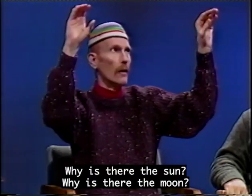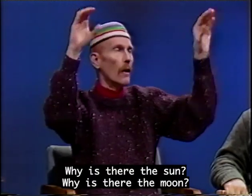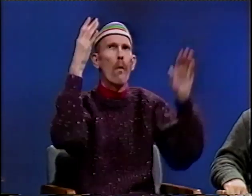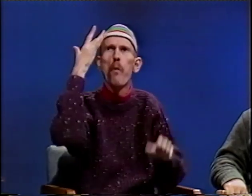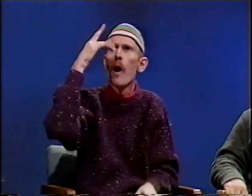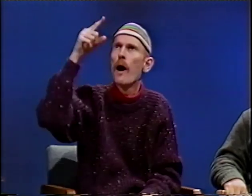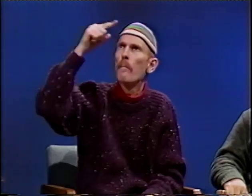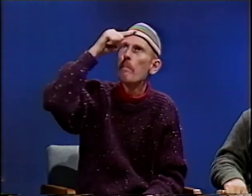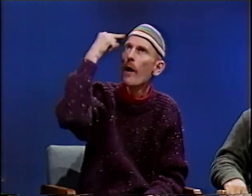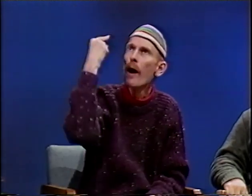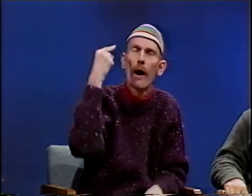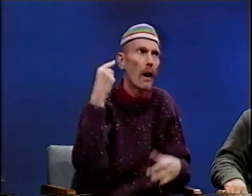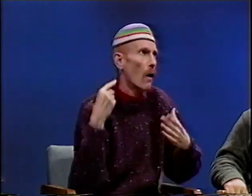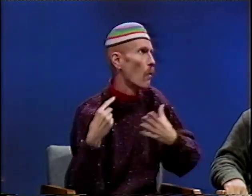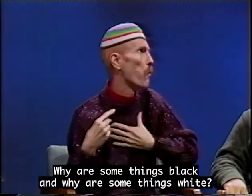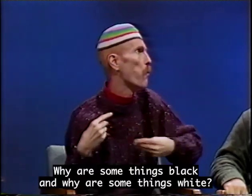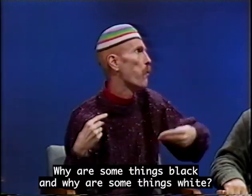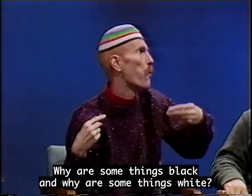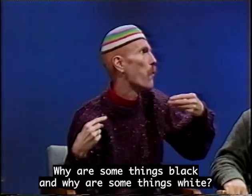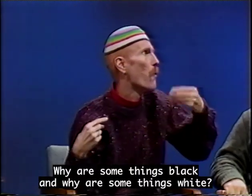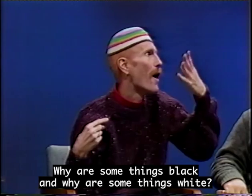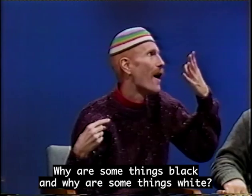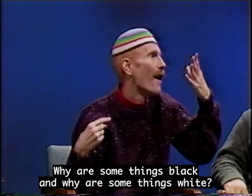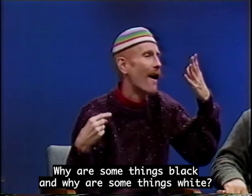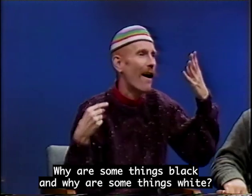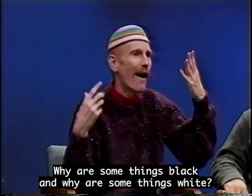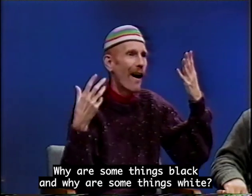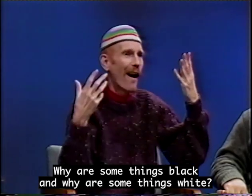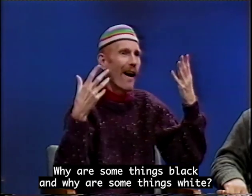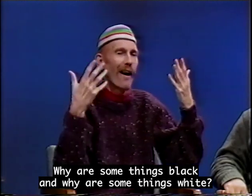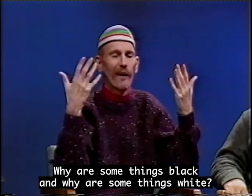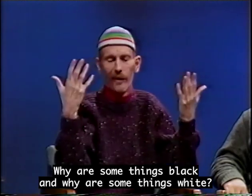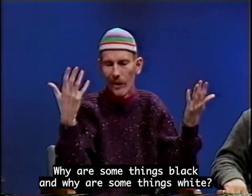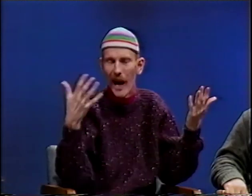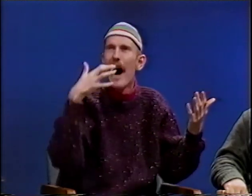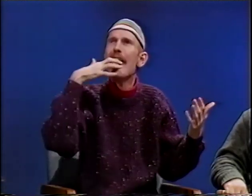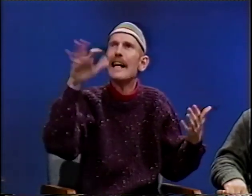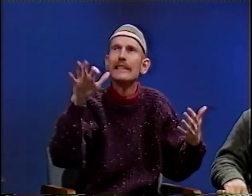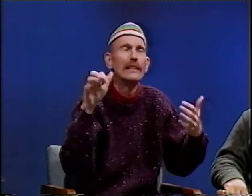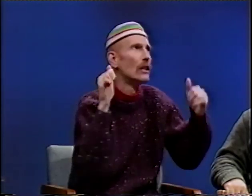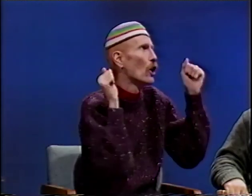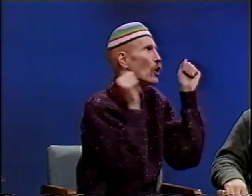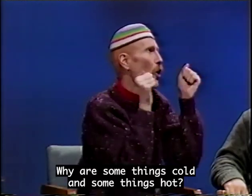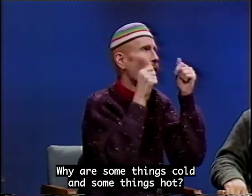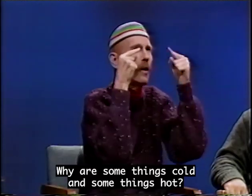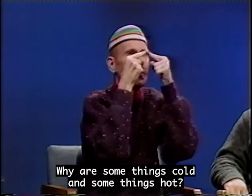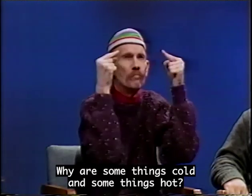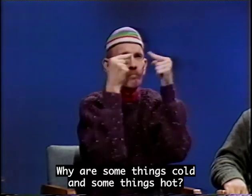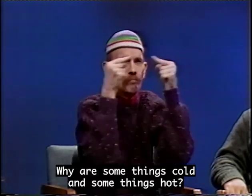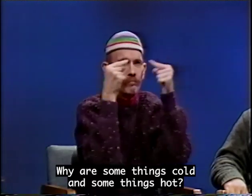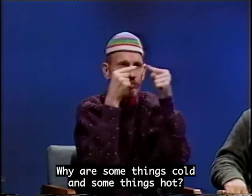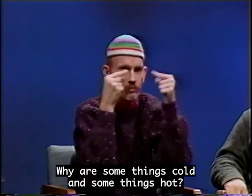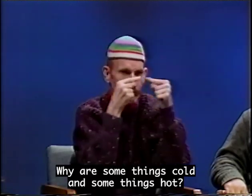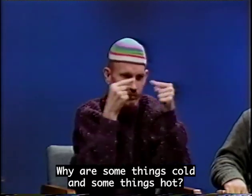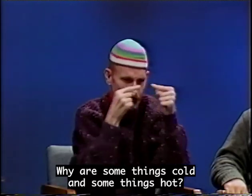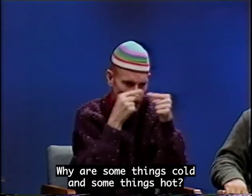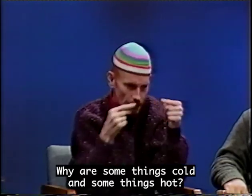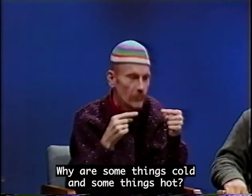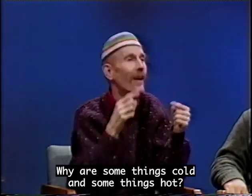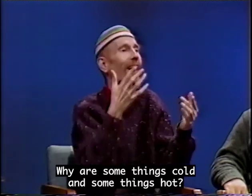moon? Why are some things black and why are some things white? Why are some things cold and some things hot?